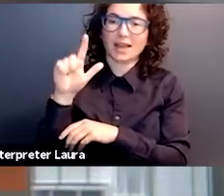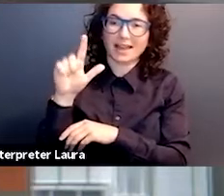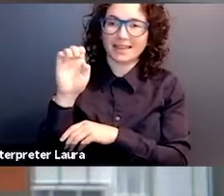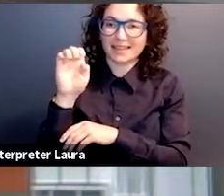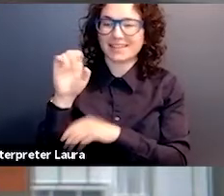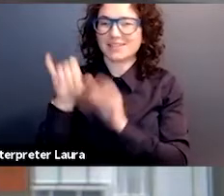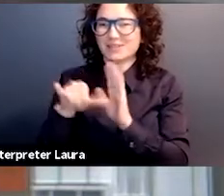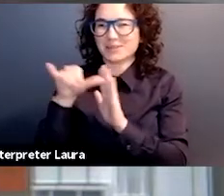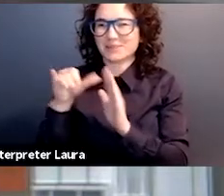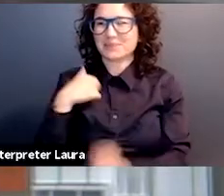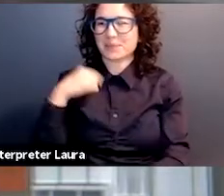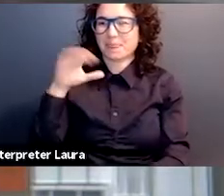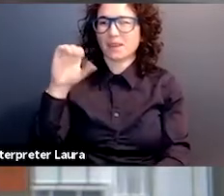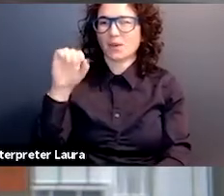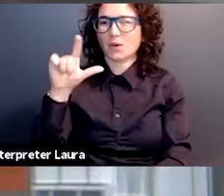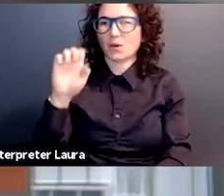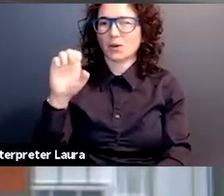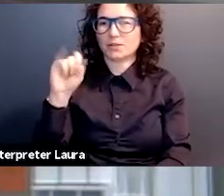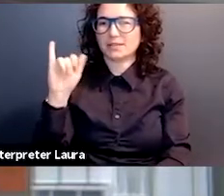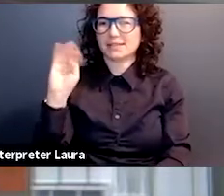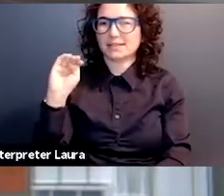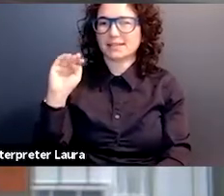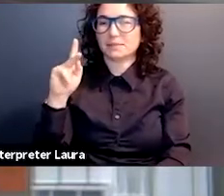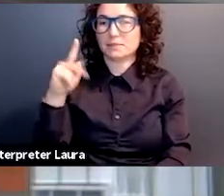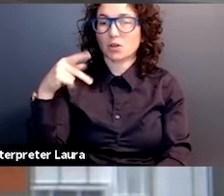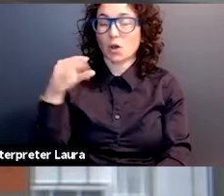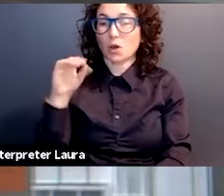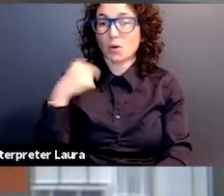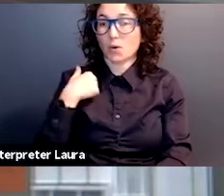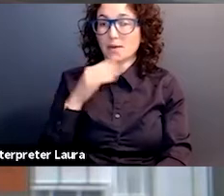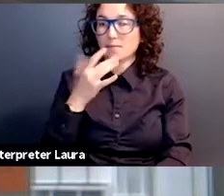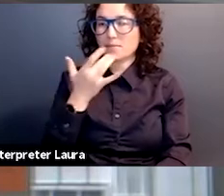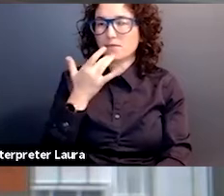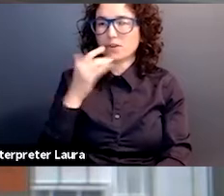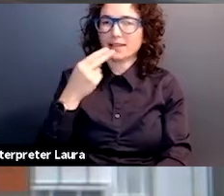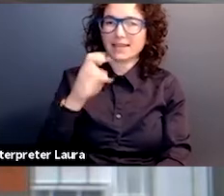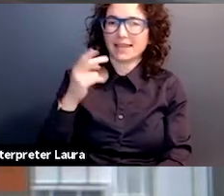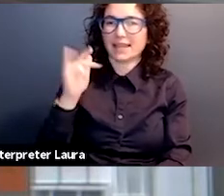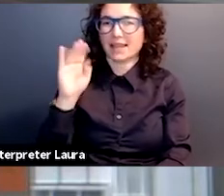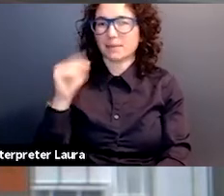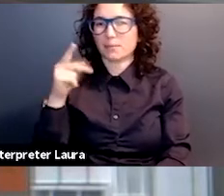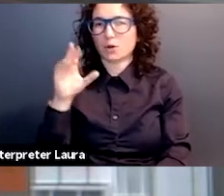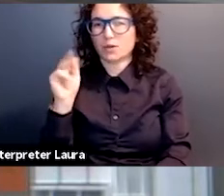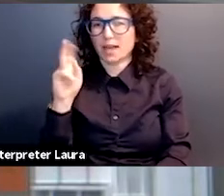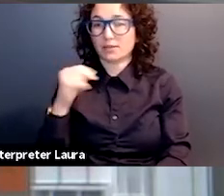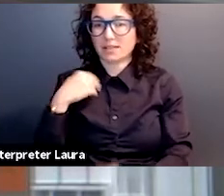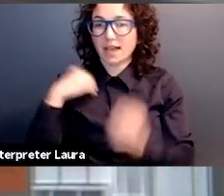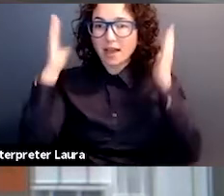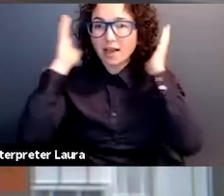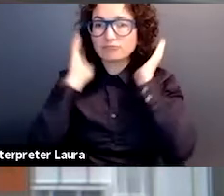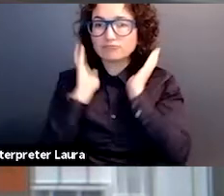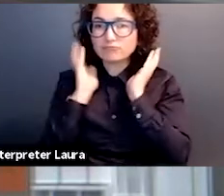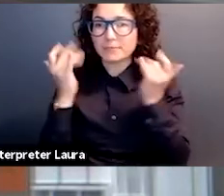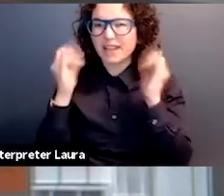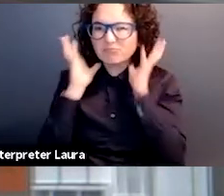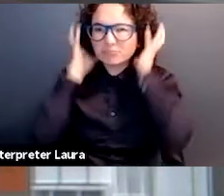my name is Cole Simcoe. I use he, him pronouns. I have medium length brown hair, which is pulled up this